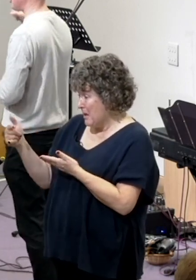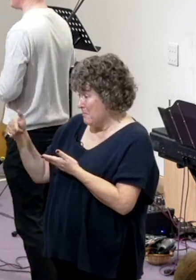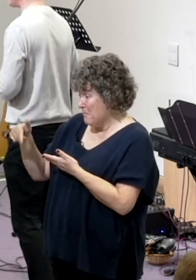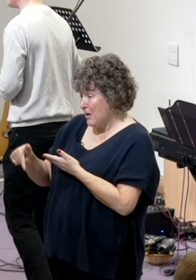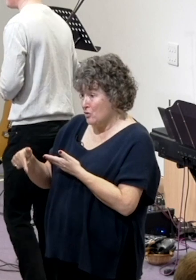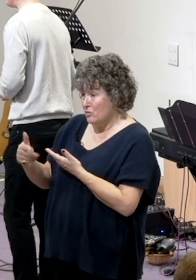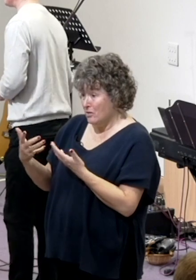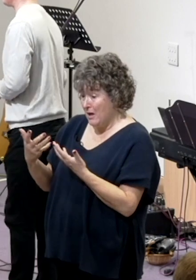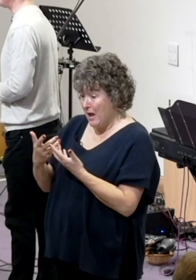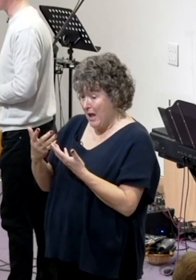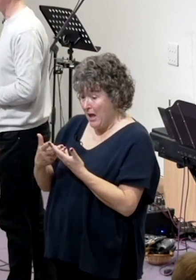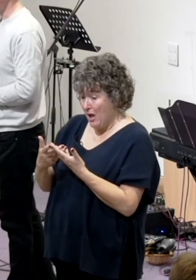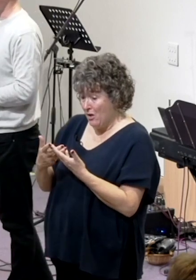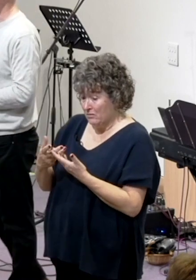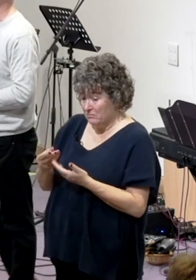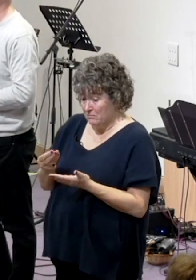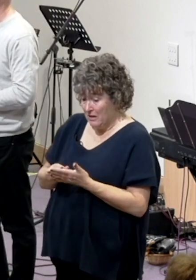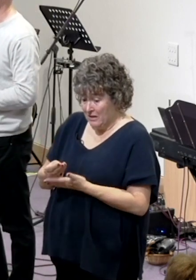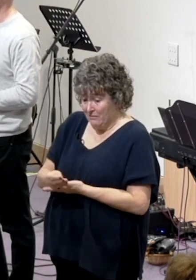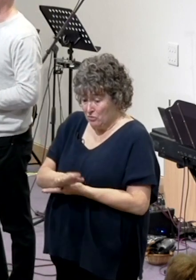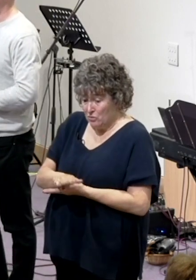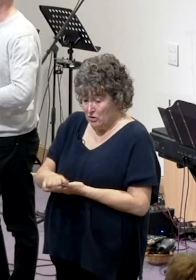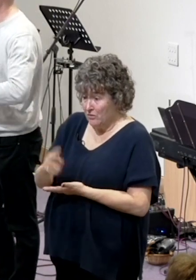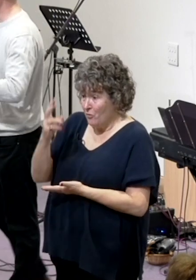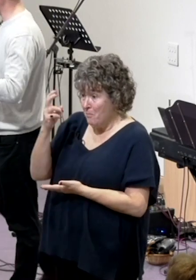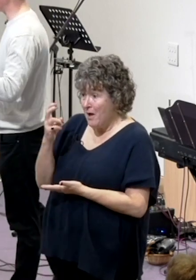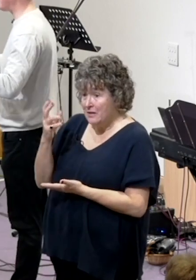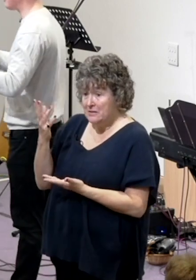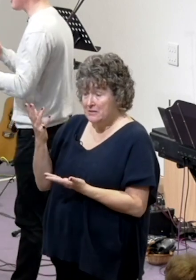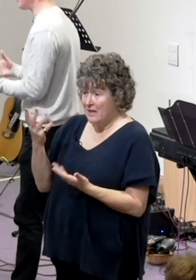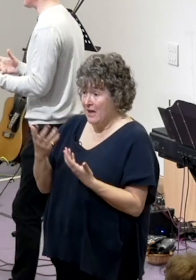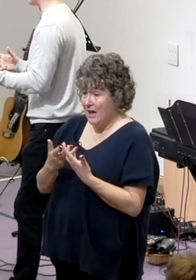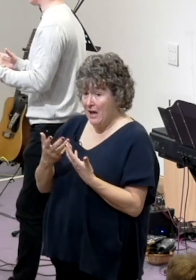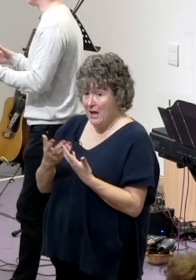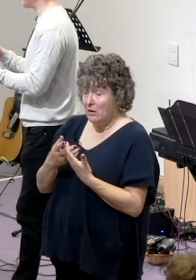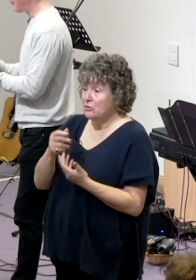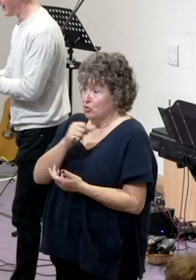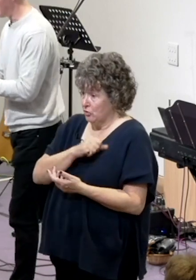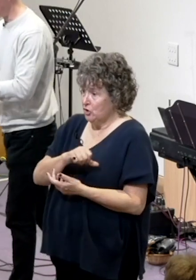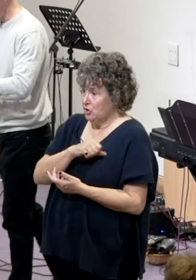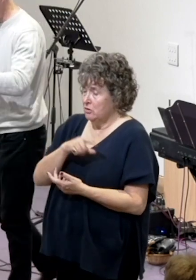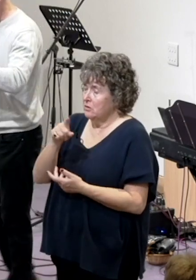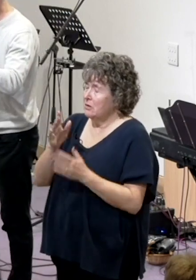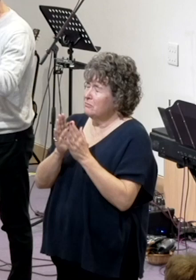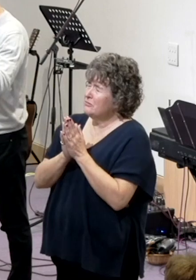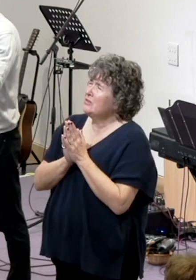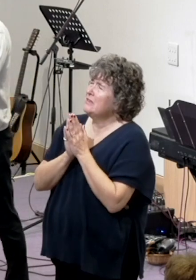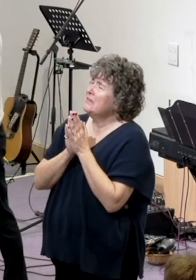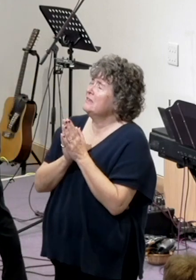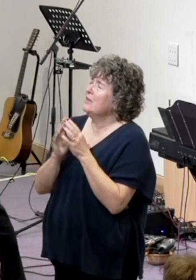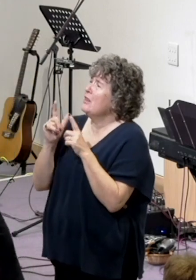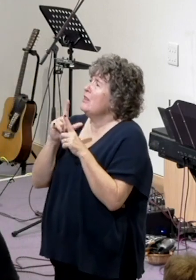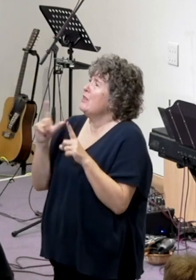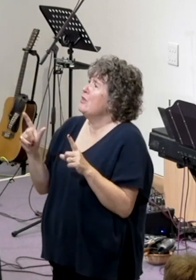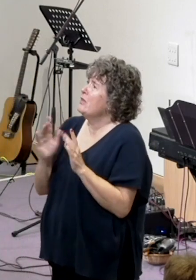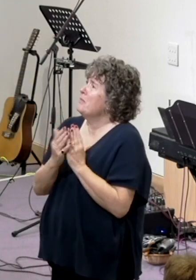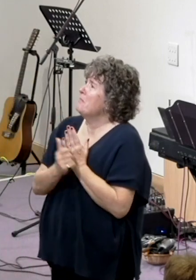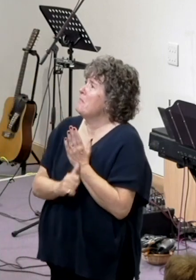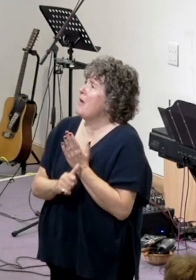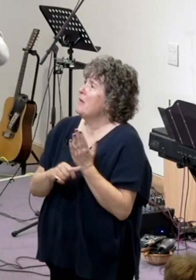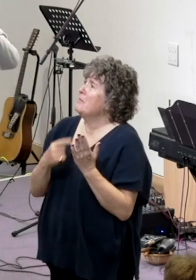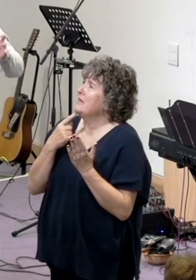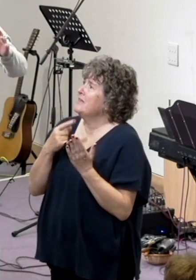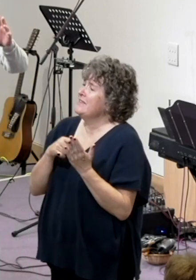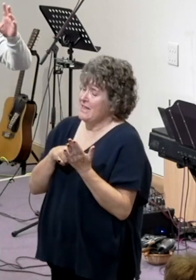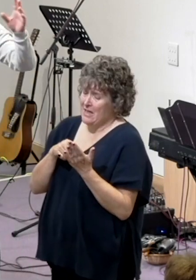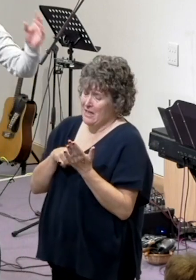my children the bus fare to get to school? And they were a Christian, so they would pray. And they said, Lord, in the Bible it says, you